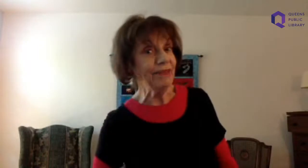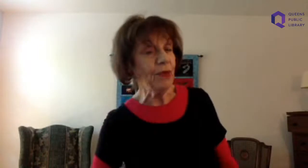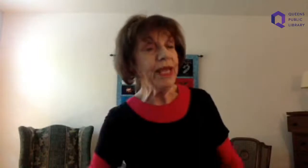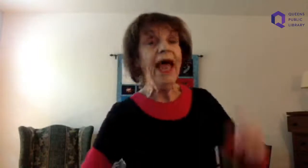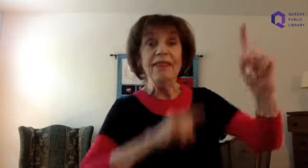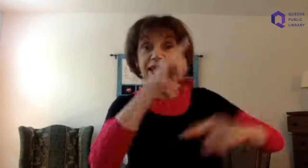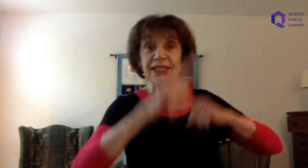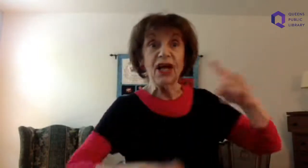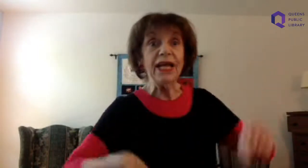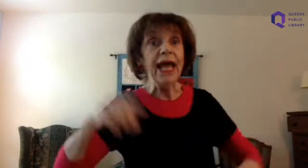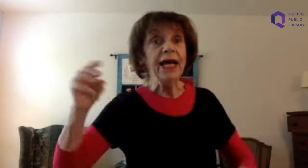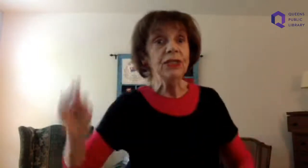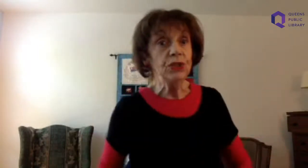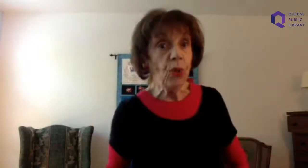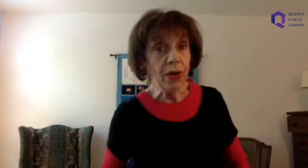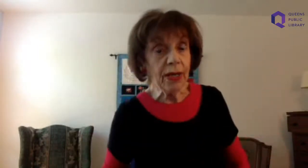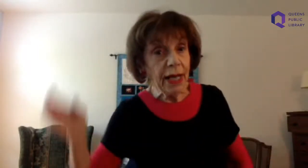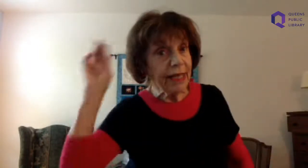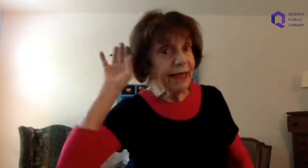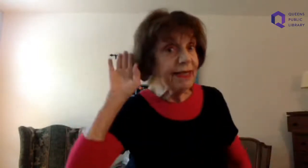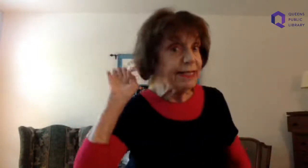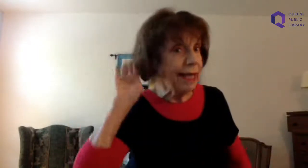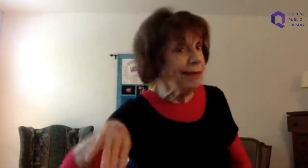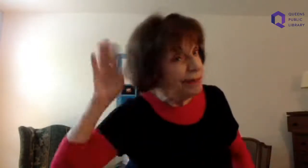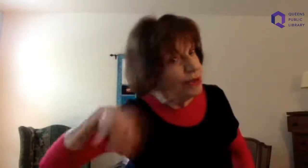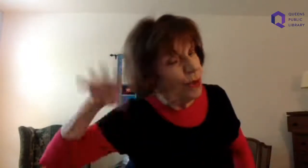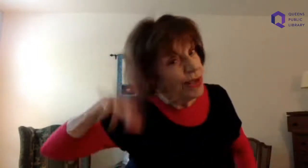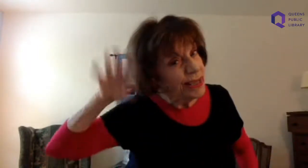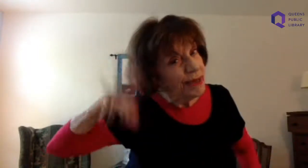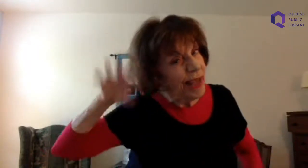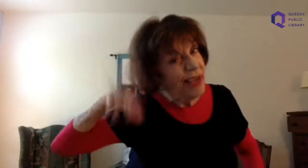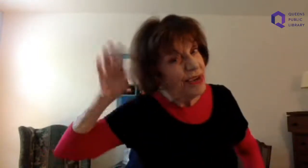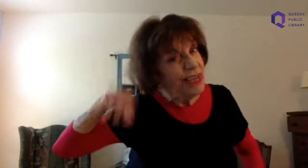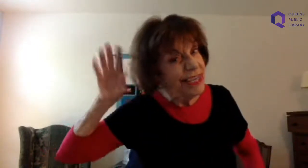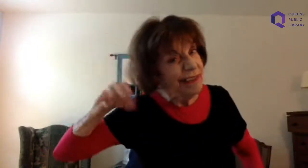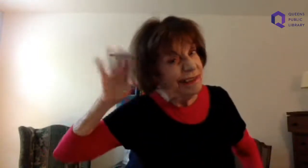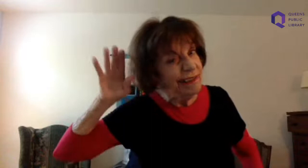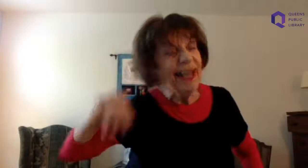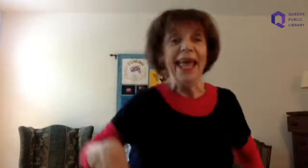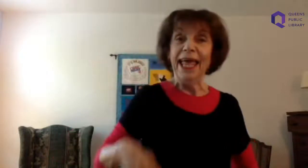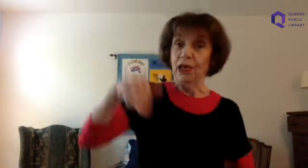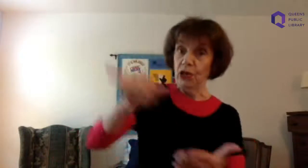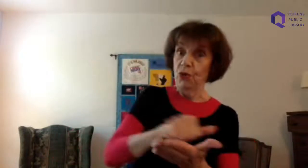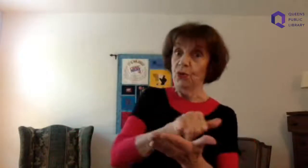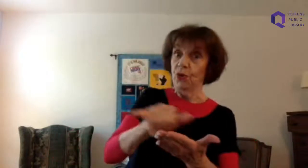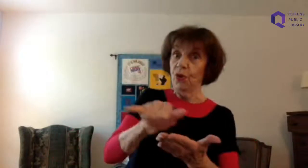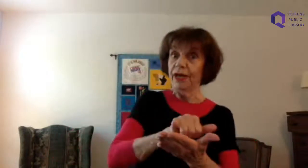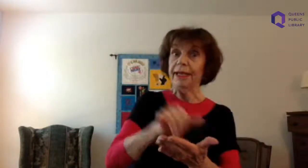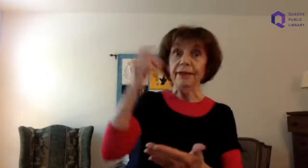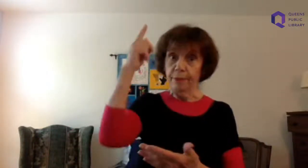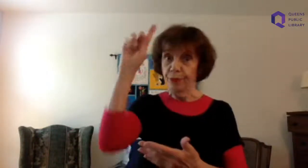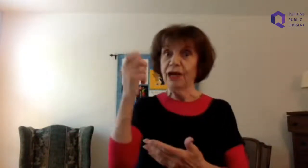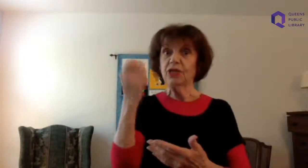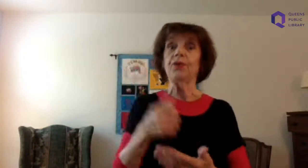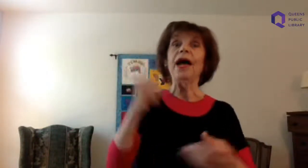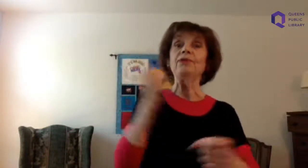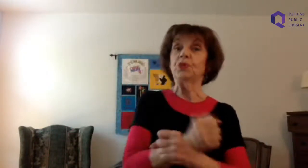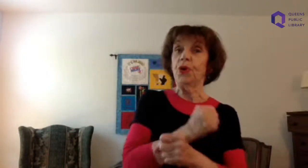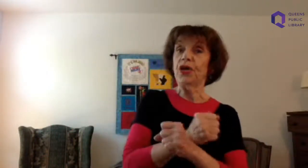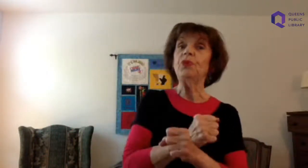California, they sign dog like this, dog, ear here. In New York and in the Bronx, where I was working,